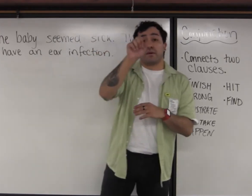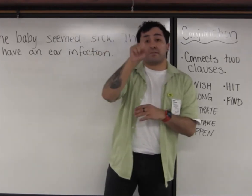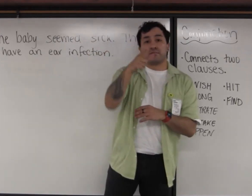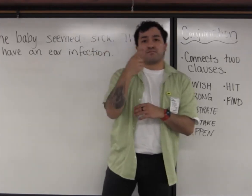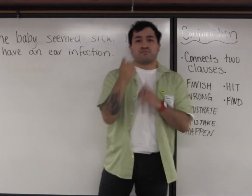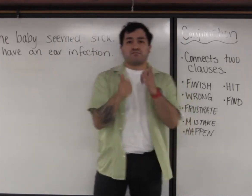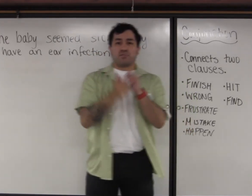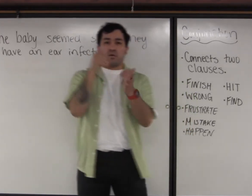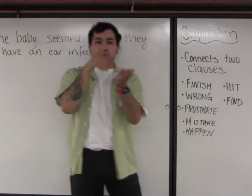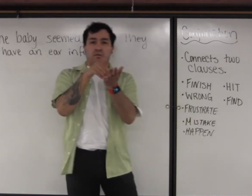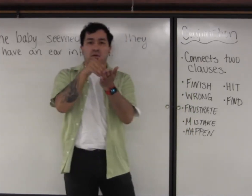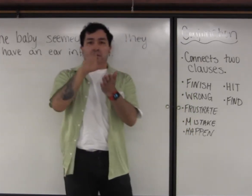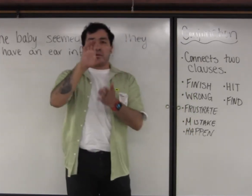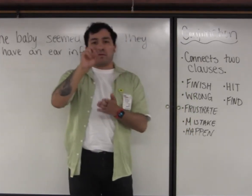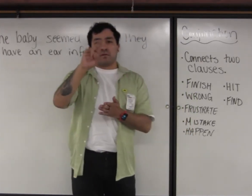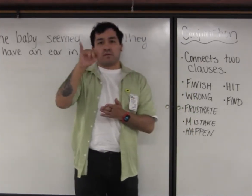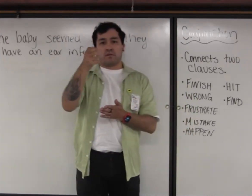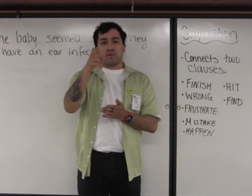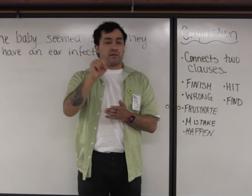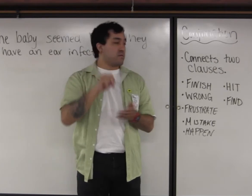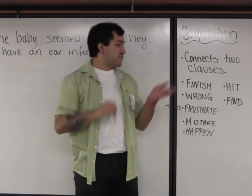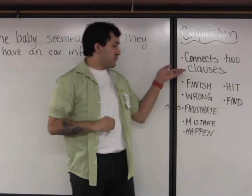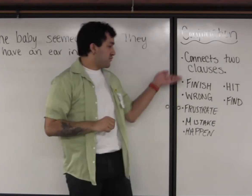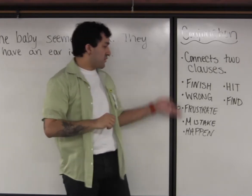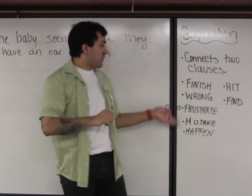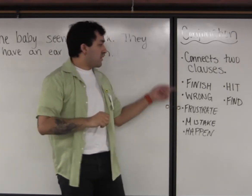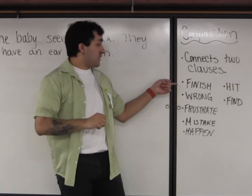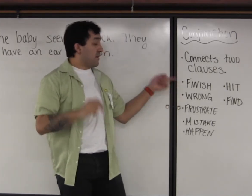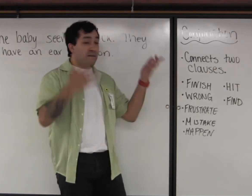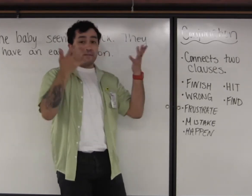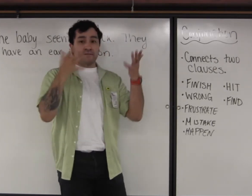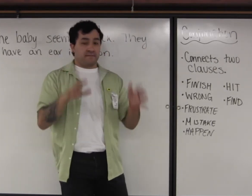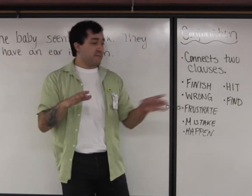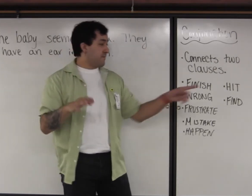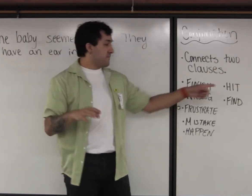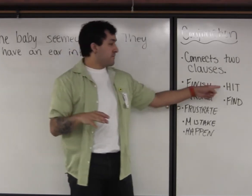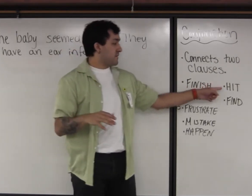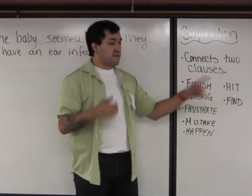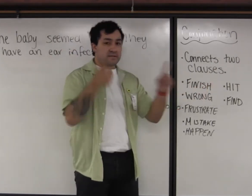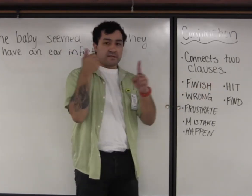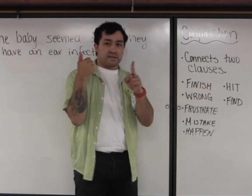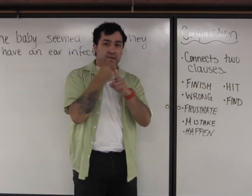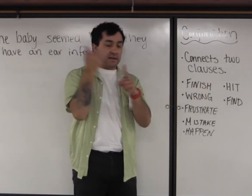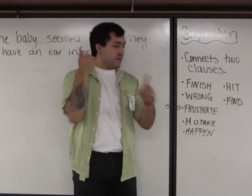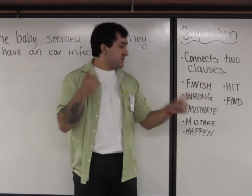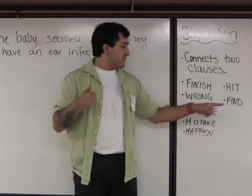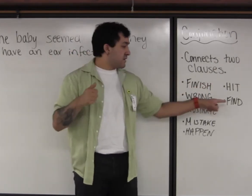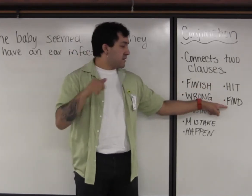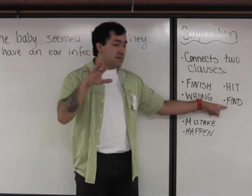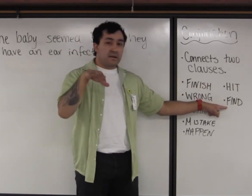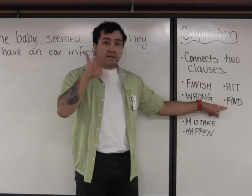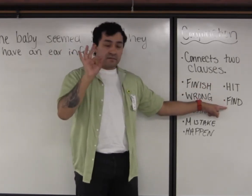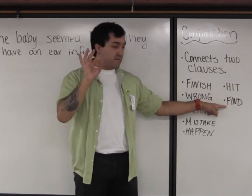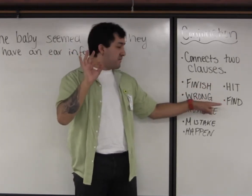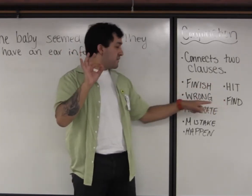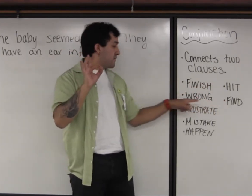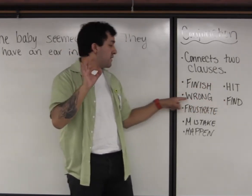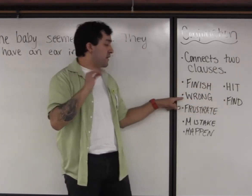to do it. So, some other really common conjunctions in ASL are right here: finish, hit,